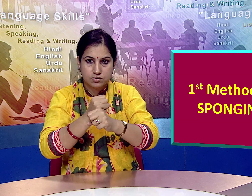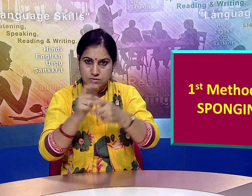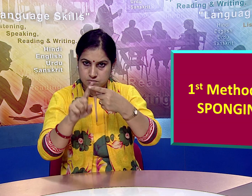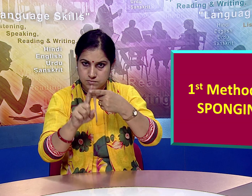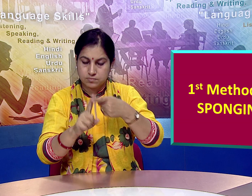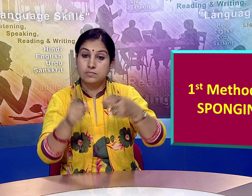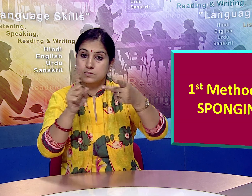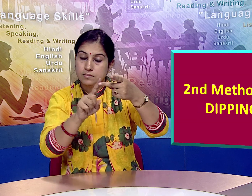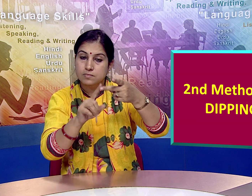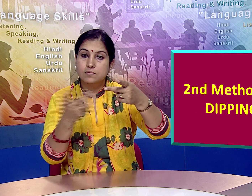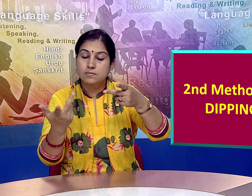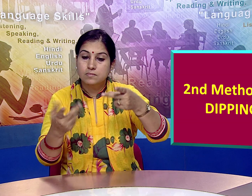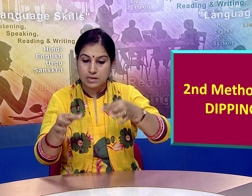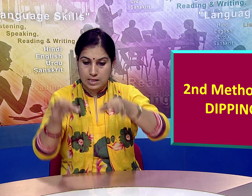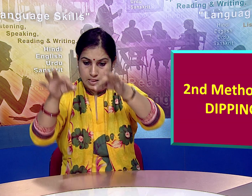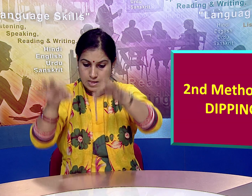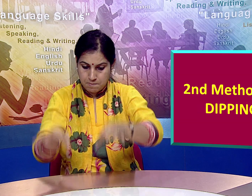and second is dipping.